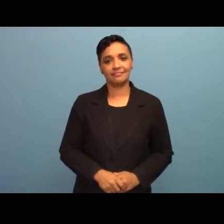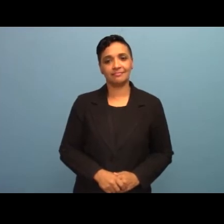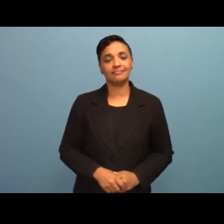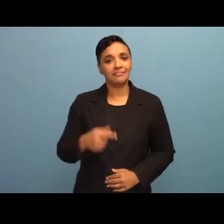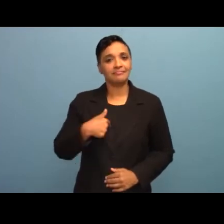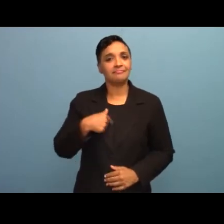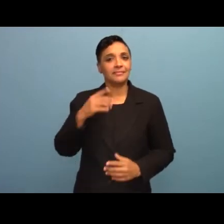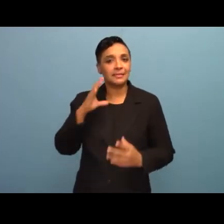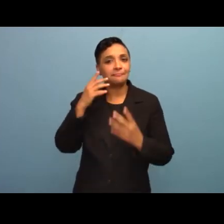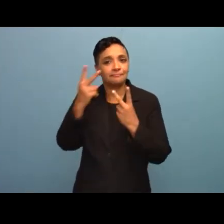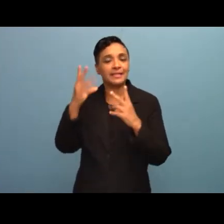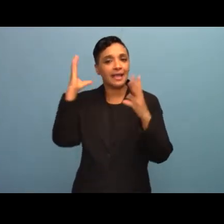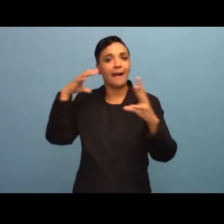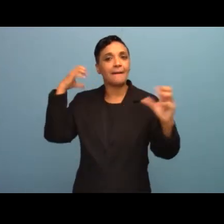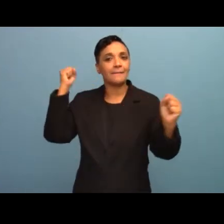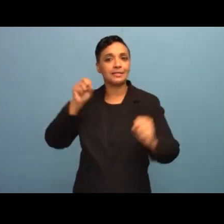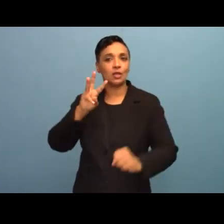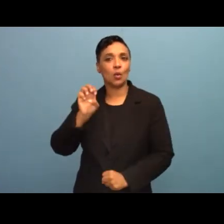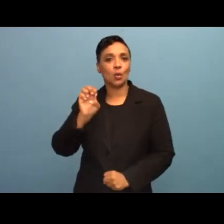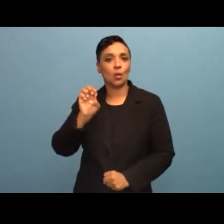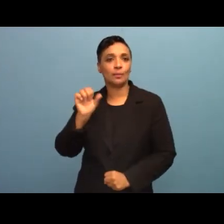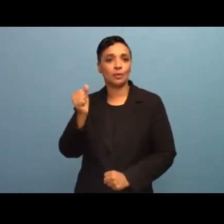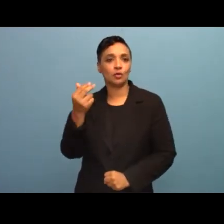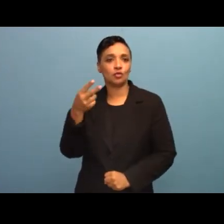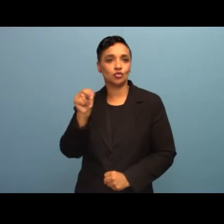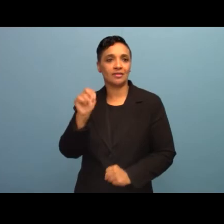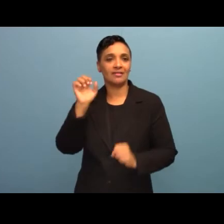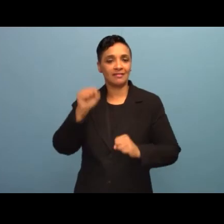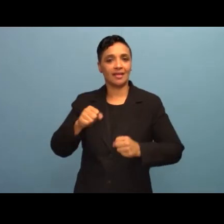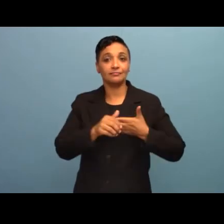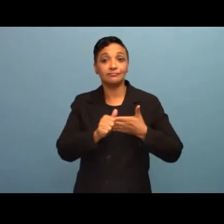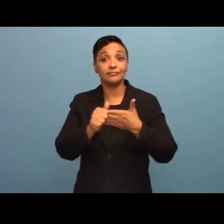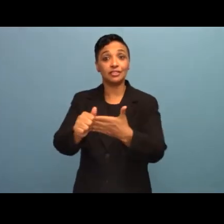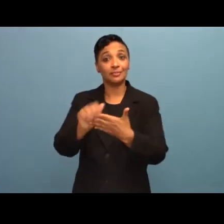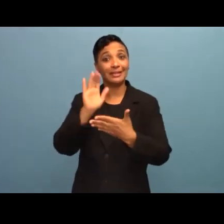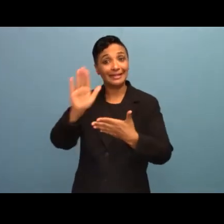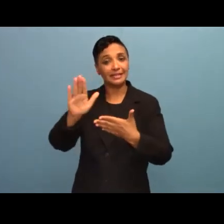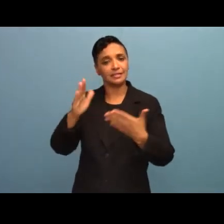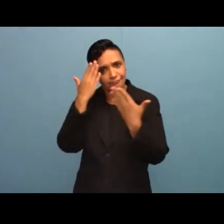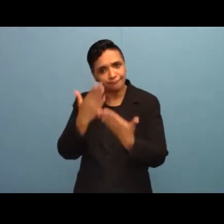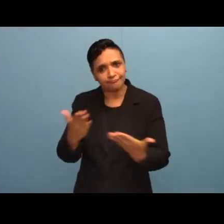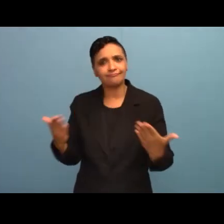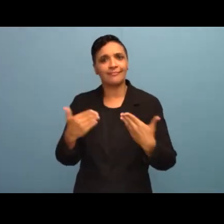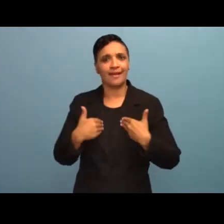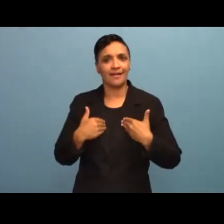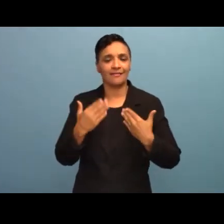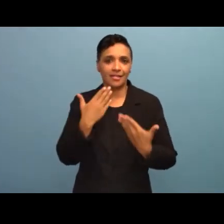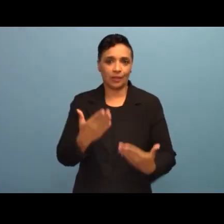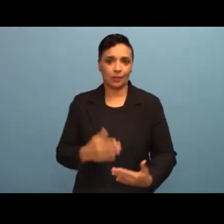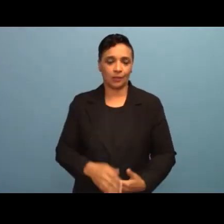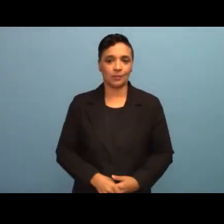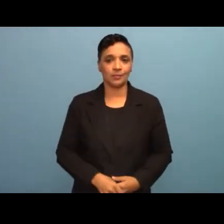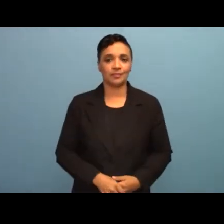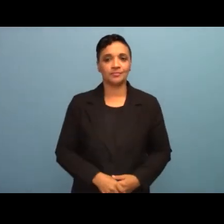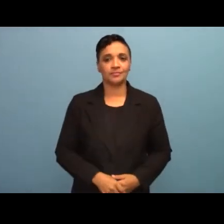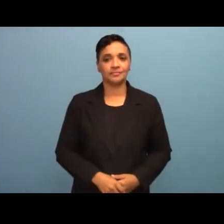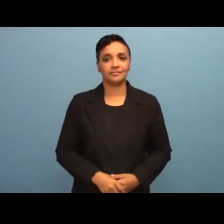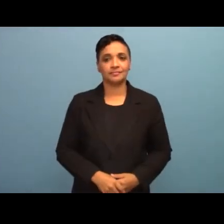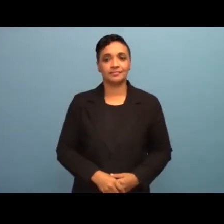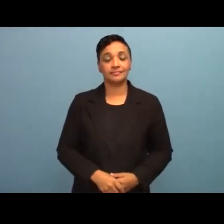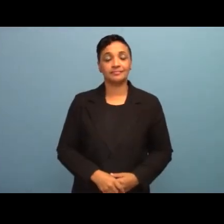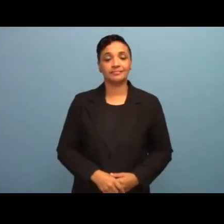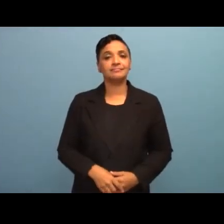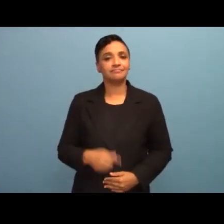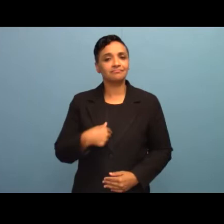I join others in paying tribute to his extraordinary leadership on this issue. So as I say, it's great for me to have the chance to be